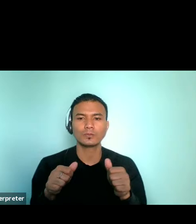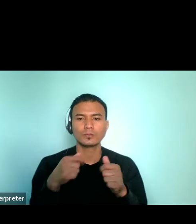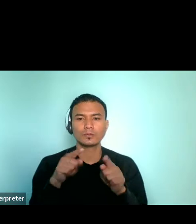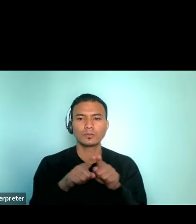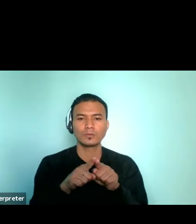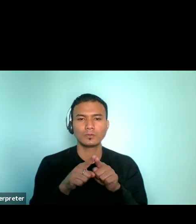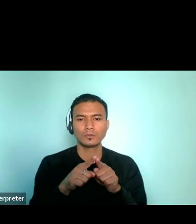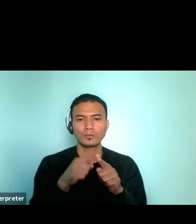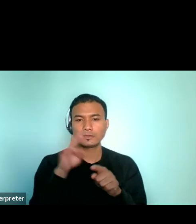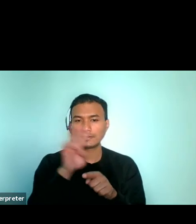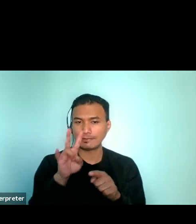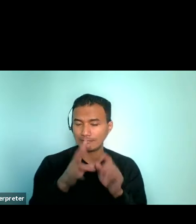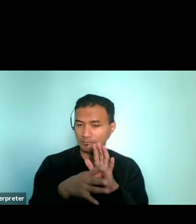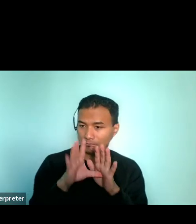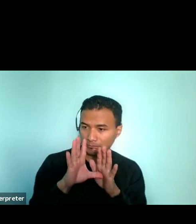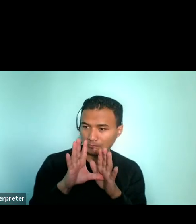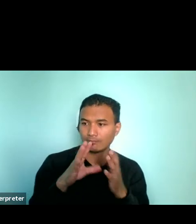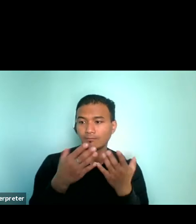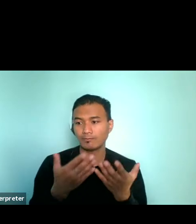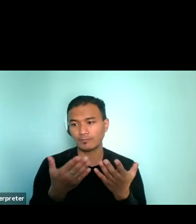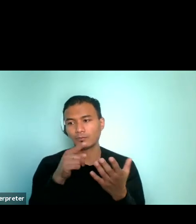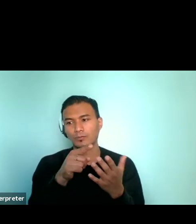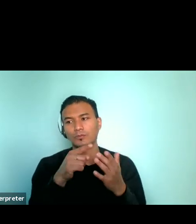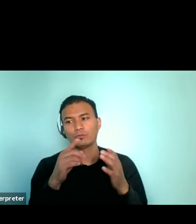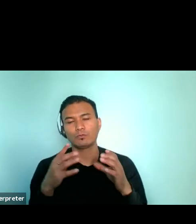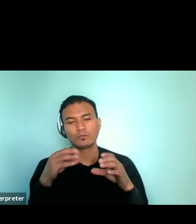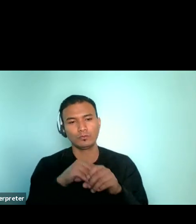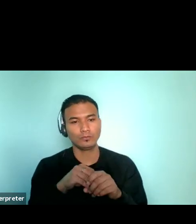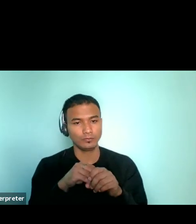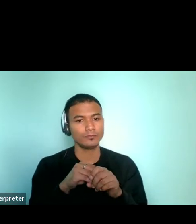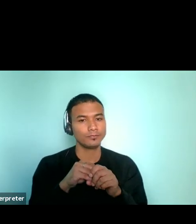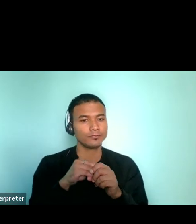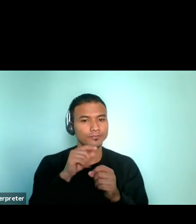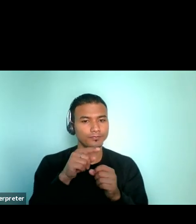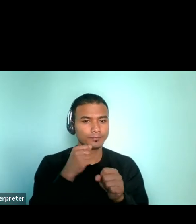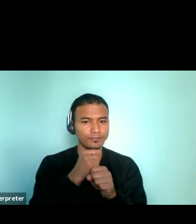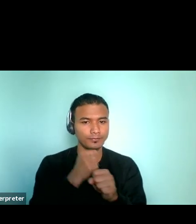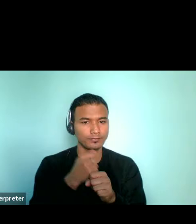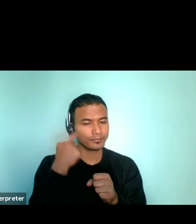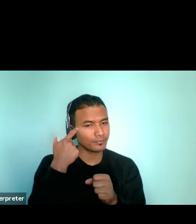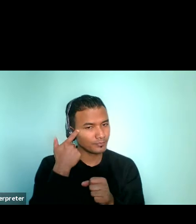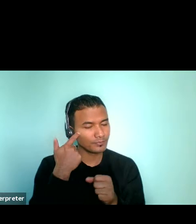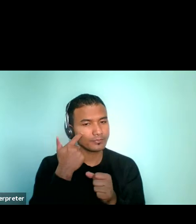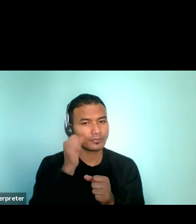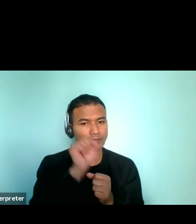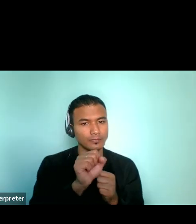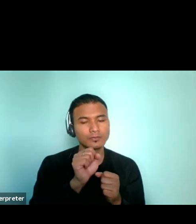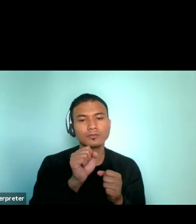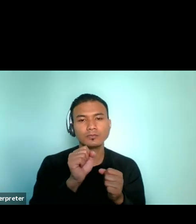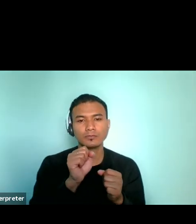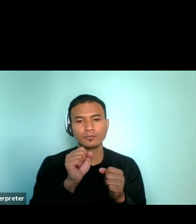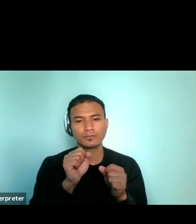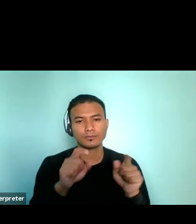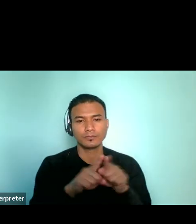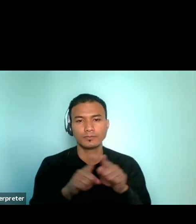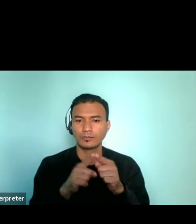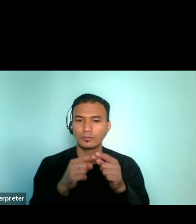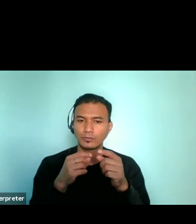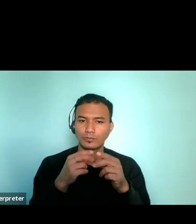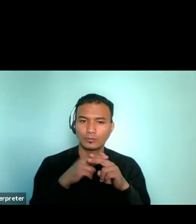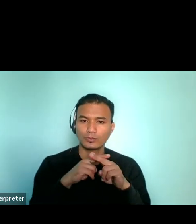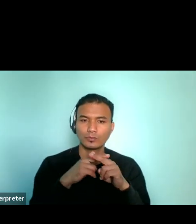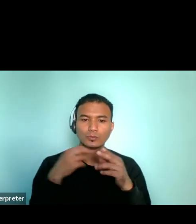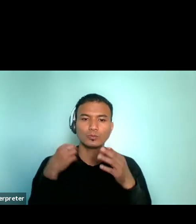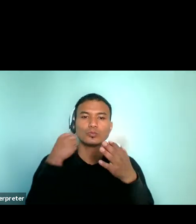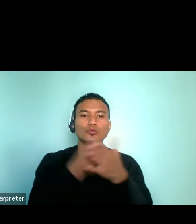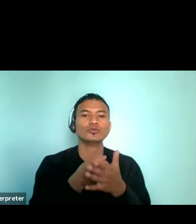modern education. I think that if they're able to combine these two kinds of knowledge, they are able to adjust themselves. They